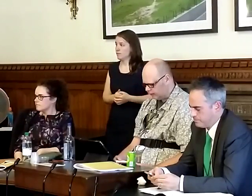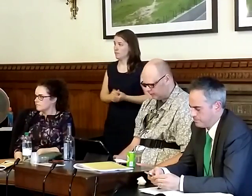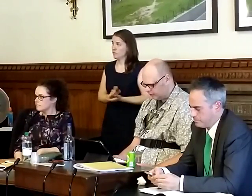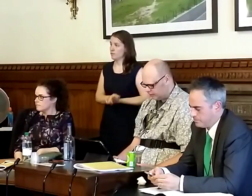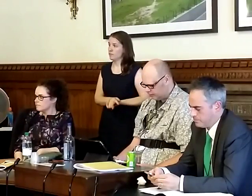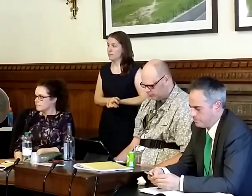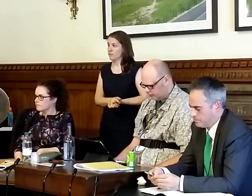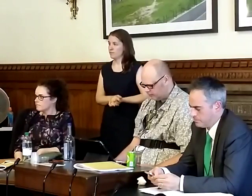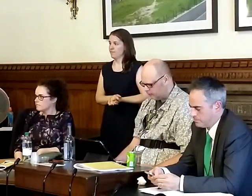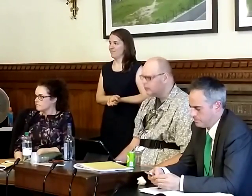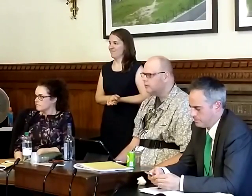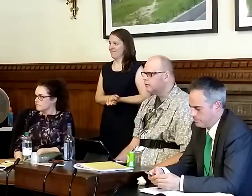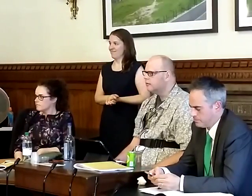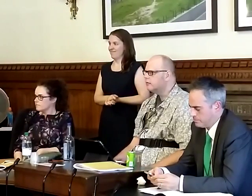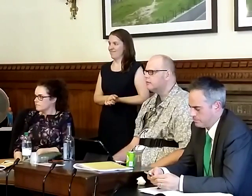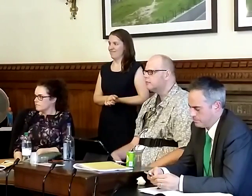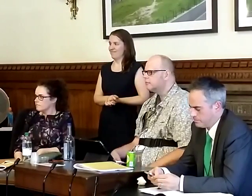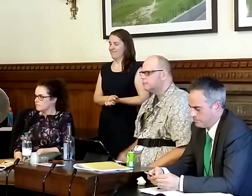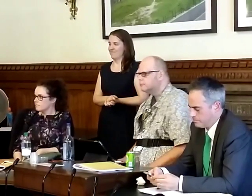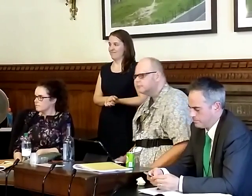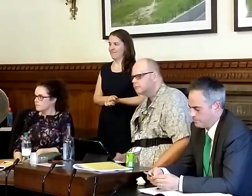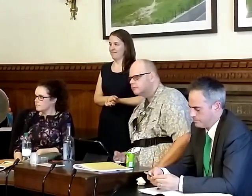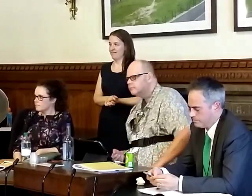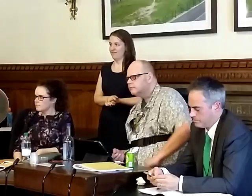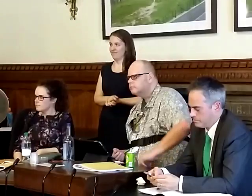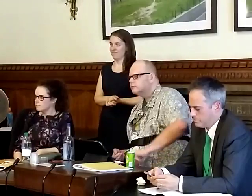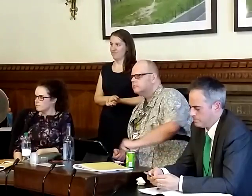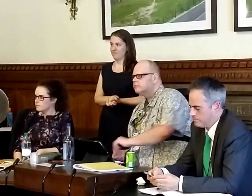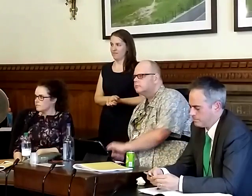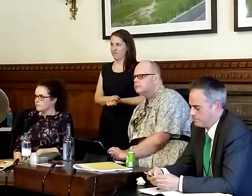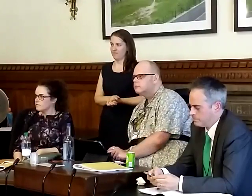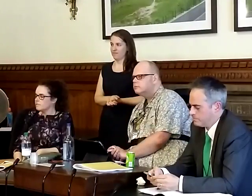ASL users watching the film. Is that all right, Mark?